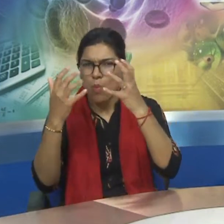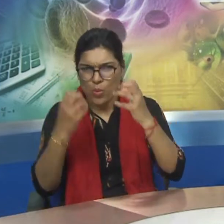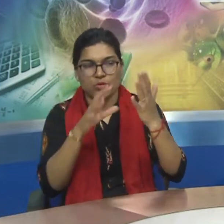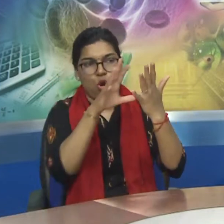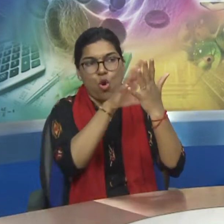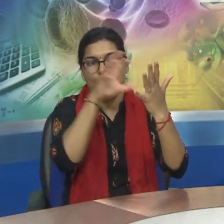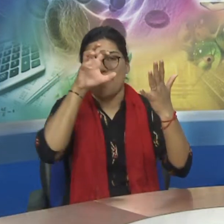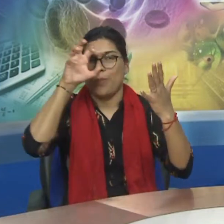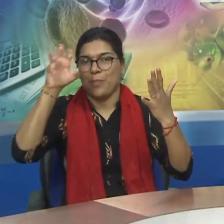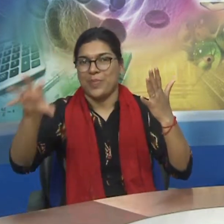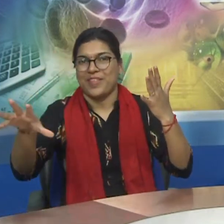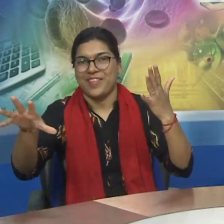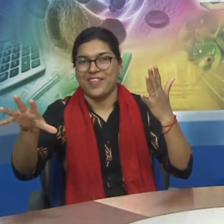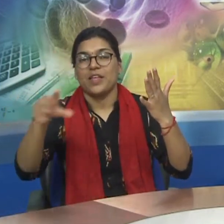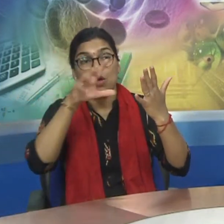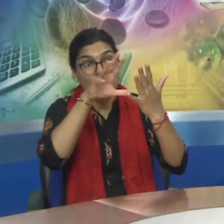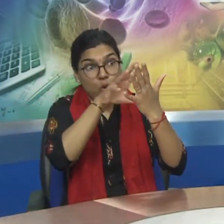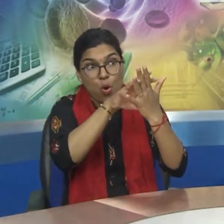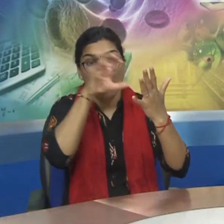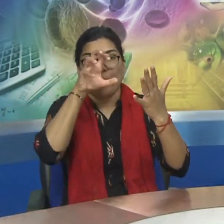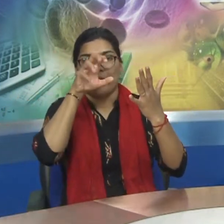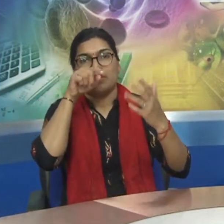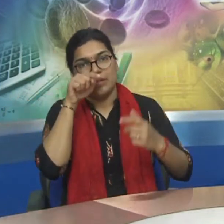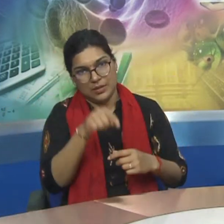This is used for copying the content.